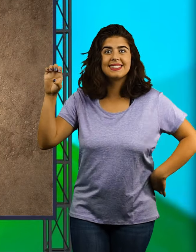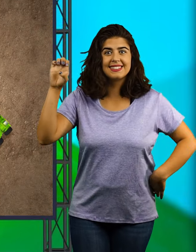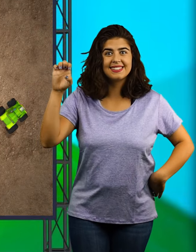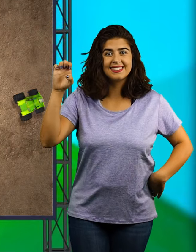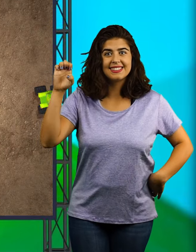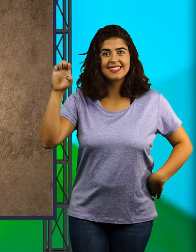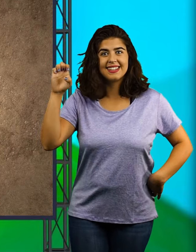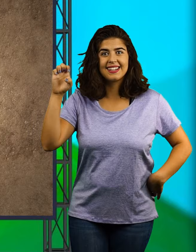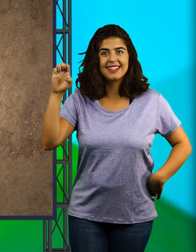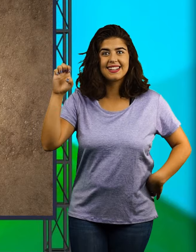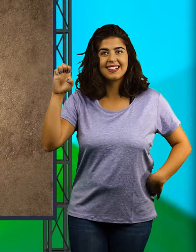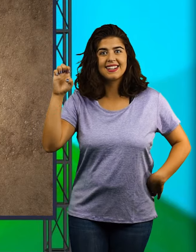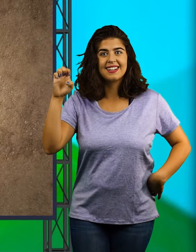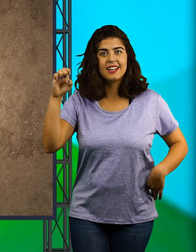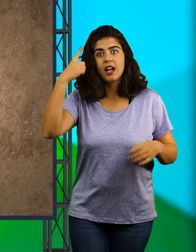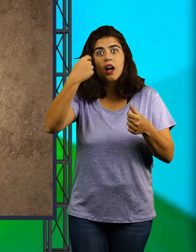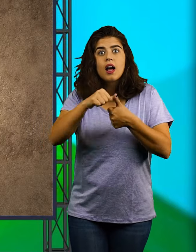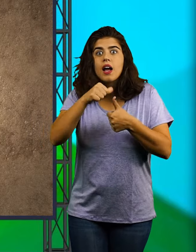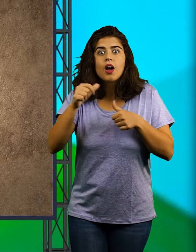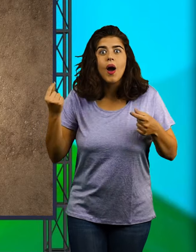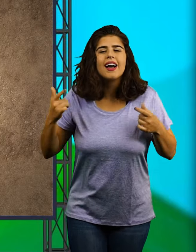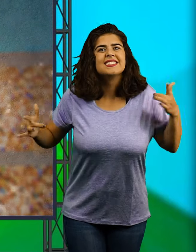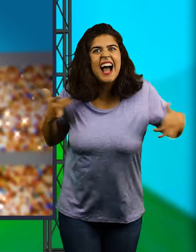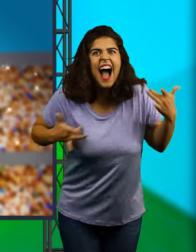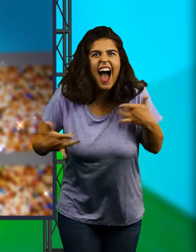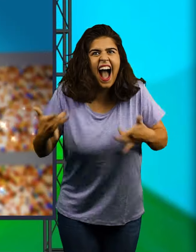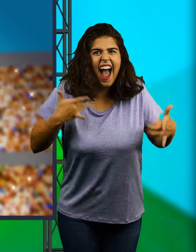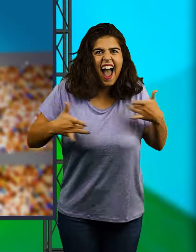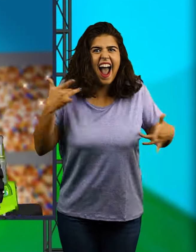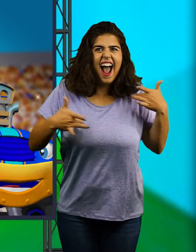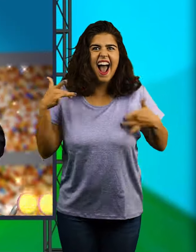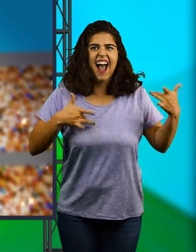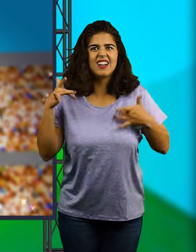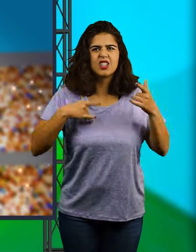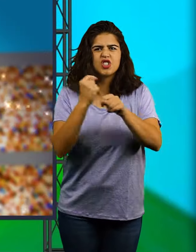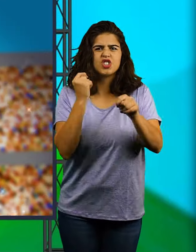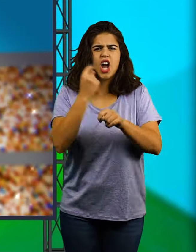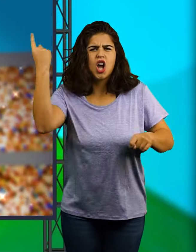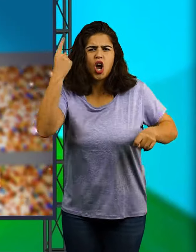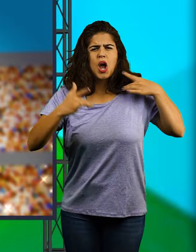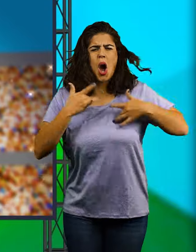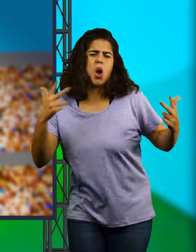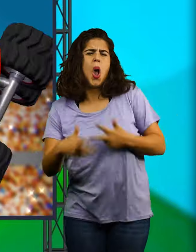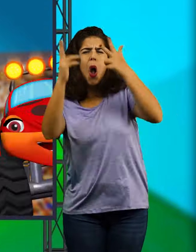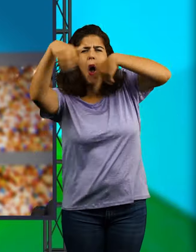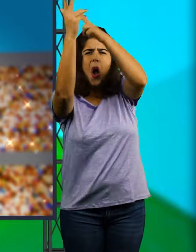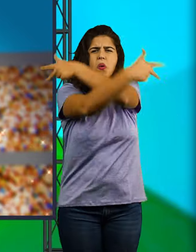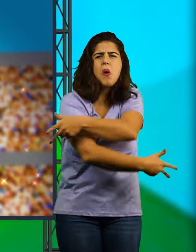E is the first letter in eager. The trucks are always eager to show off their